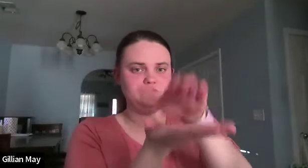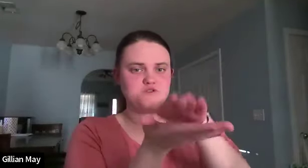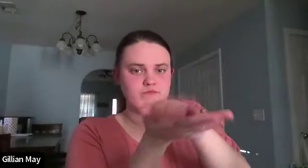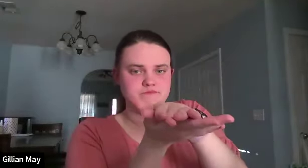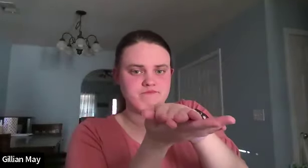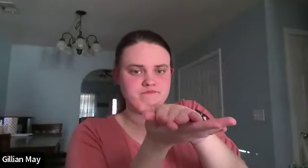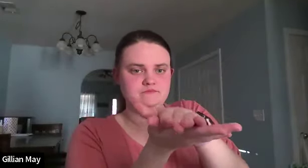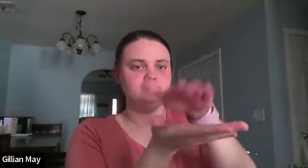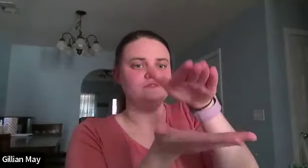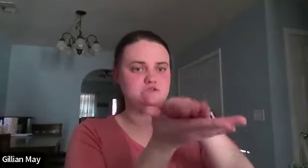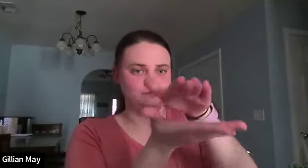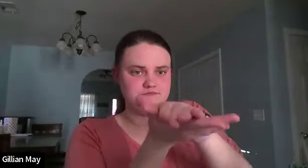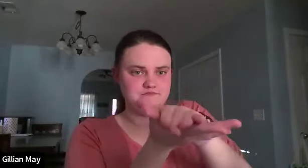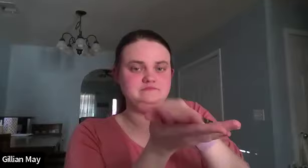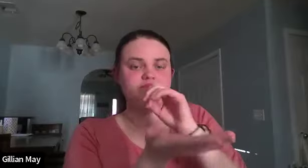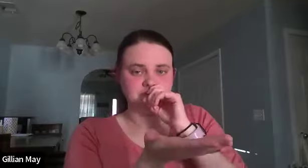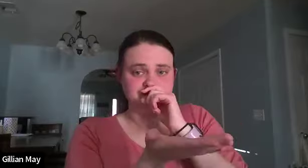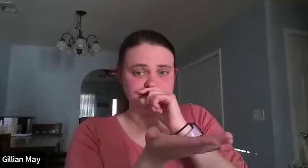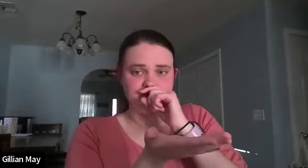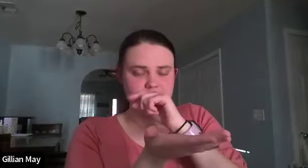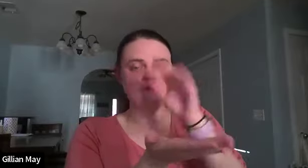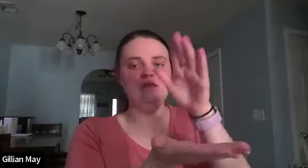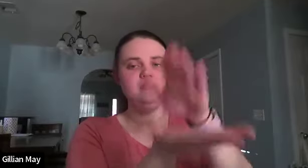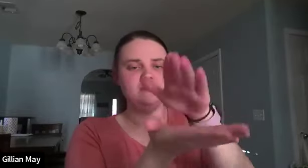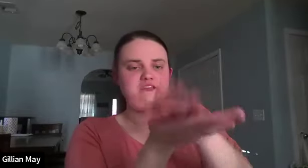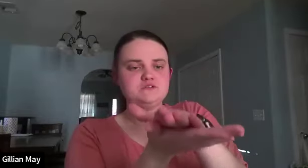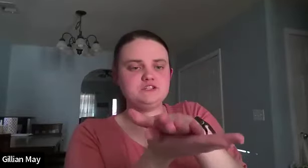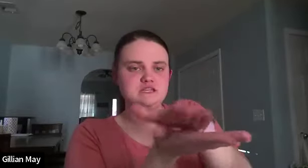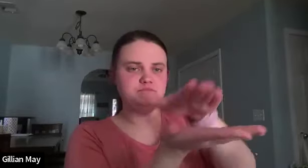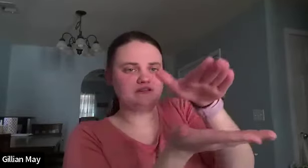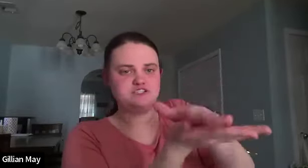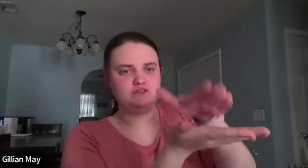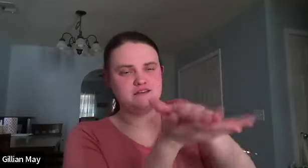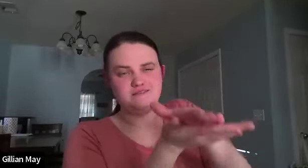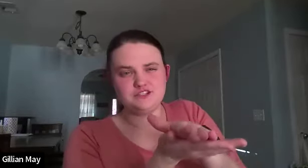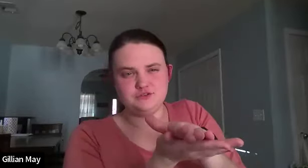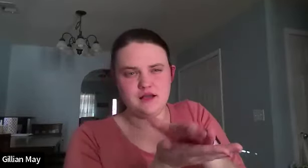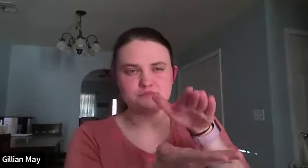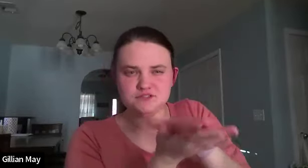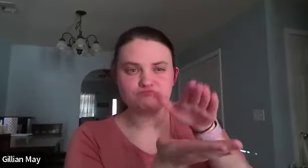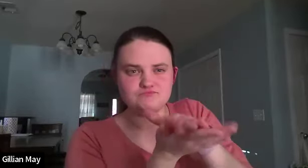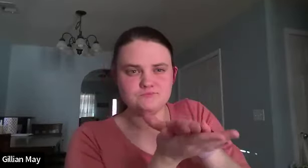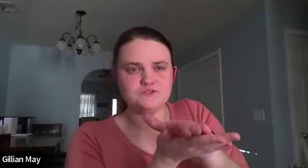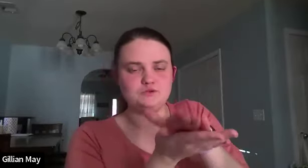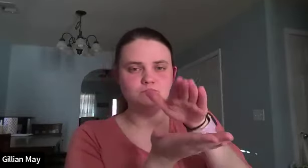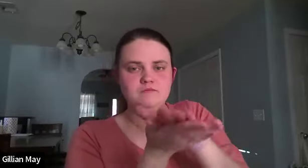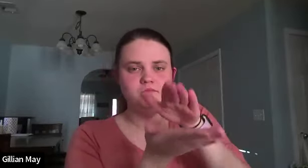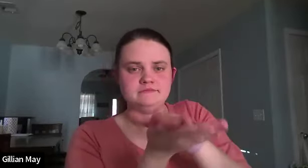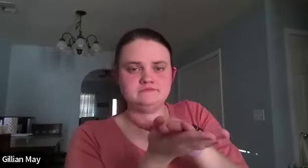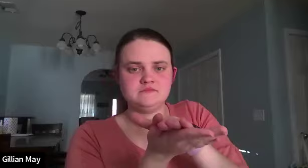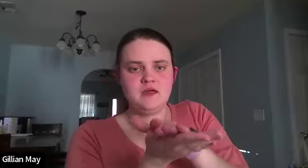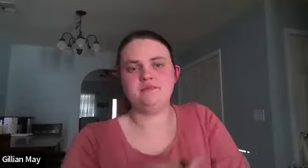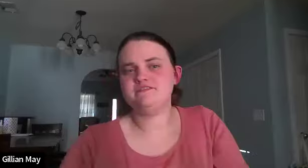School. School. Mm-hmm. And this one you typically do kind of like 2 claps. School. But if you